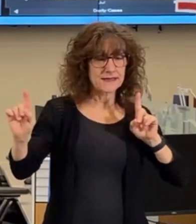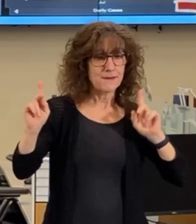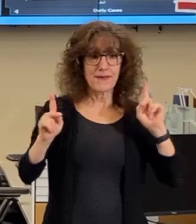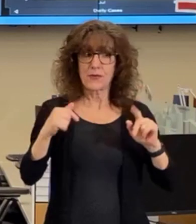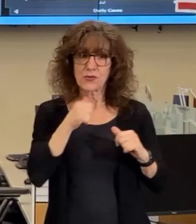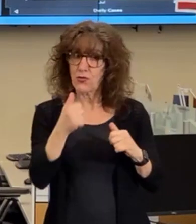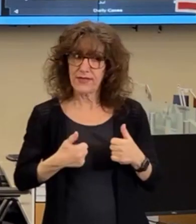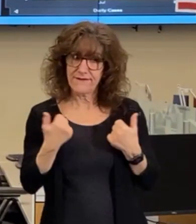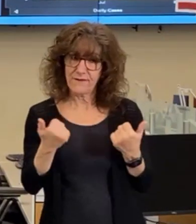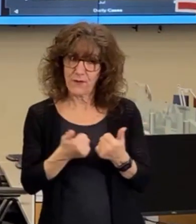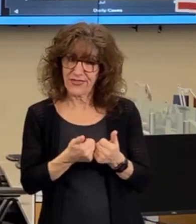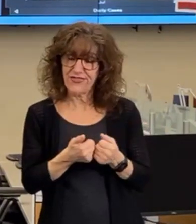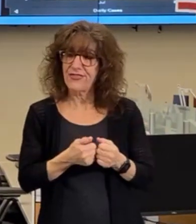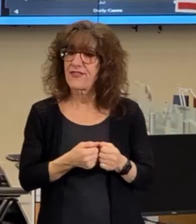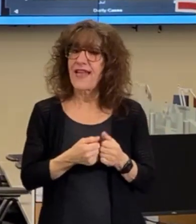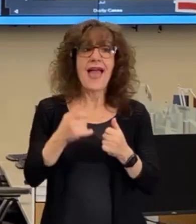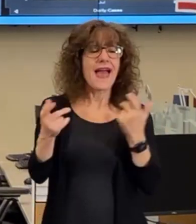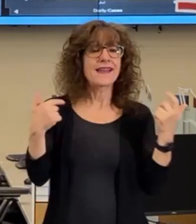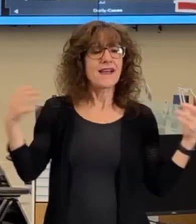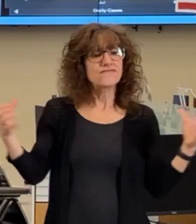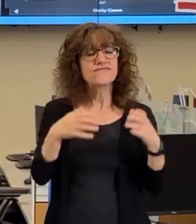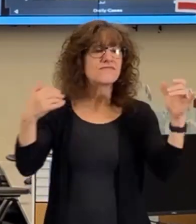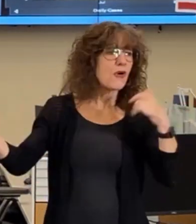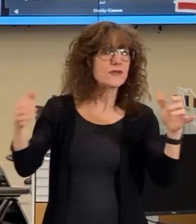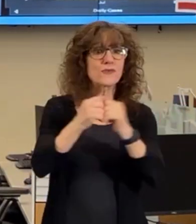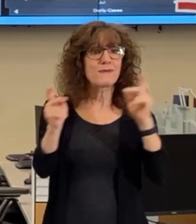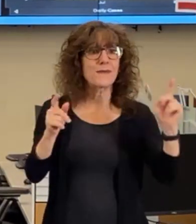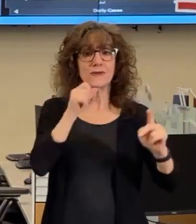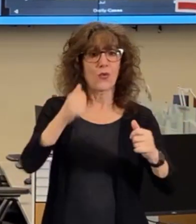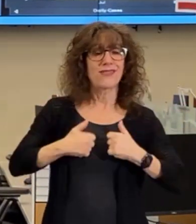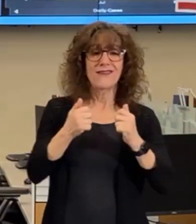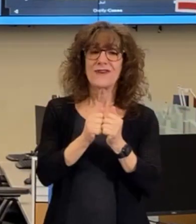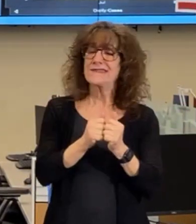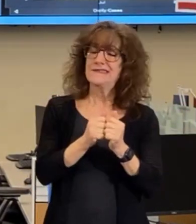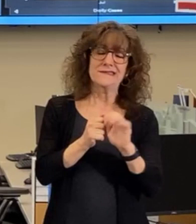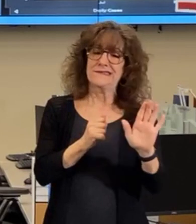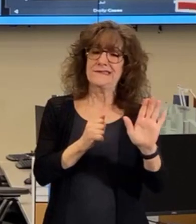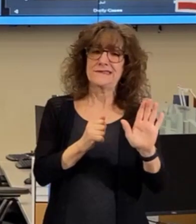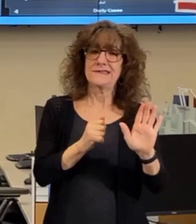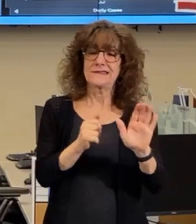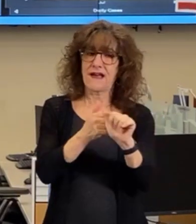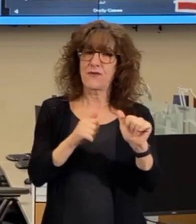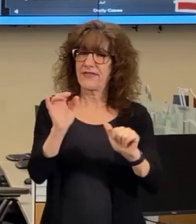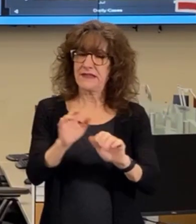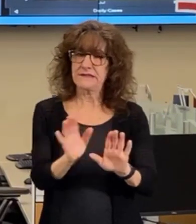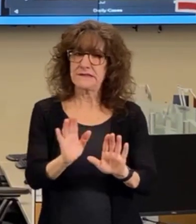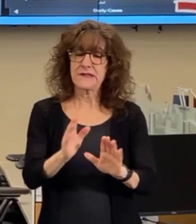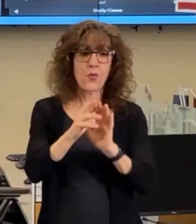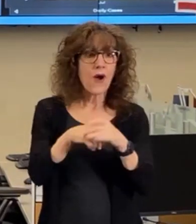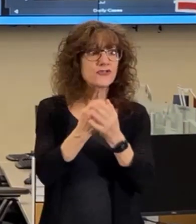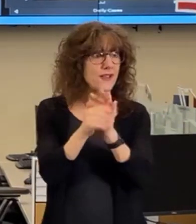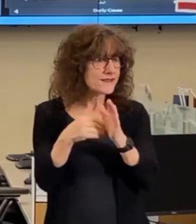with. And having get-togethers or parties with those we don't live with must be avoided. Washing our